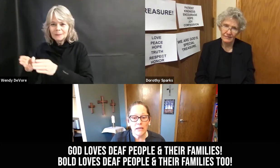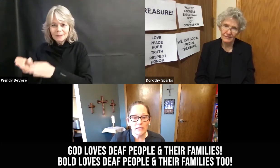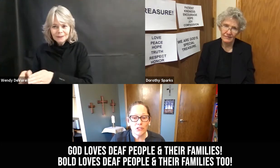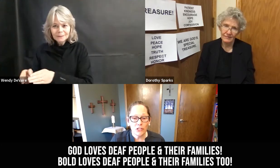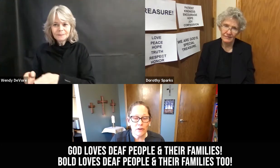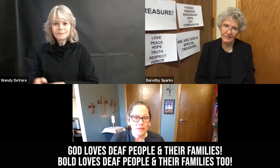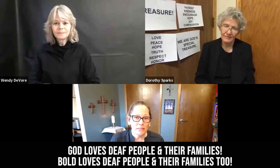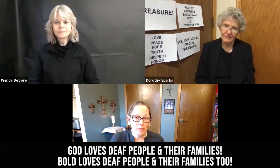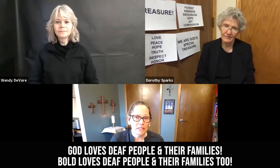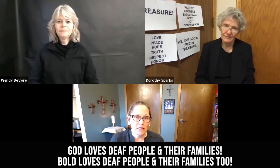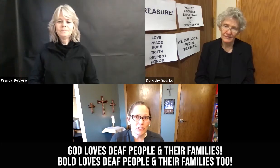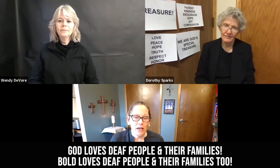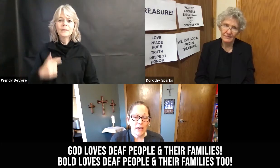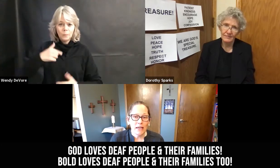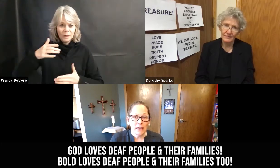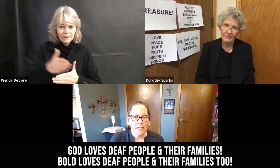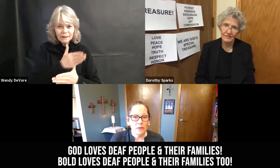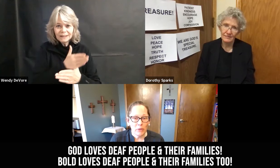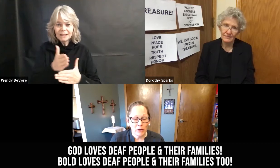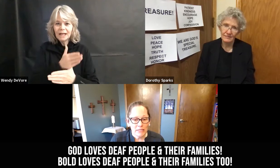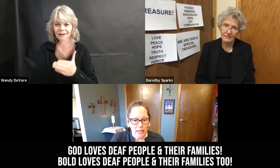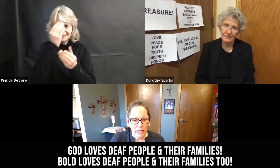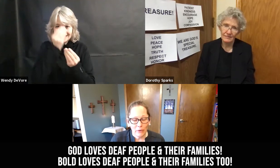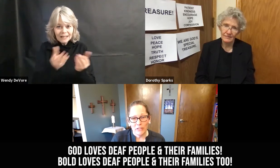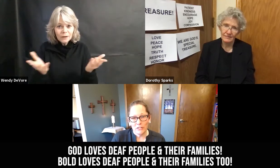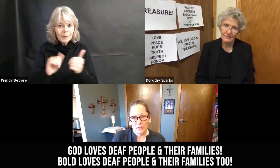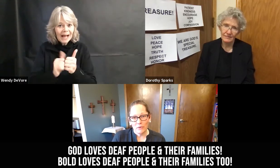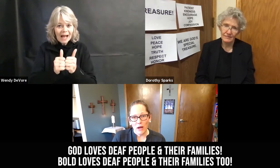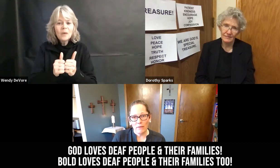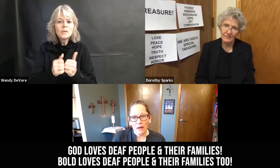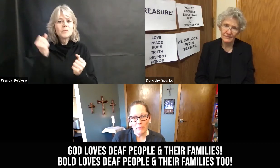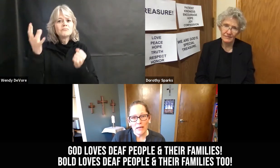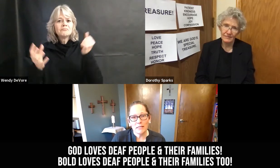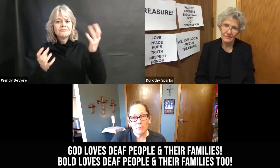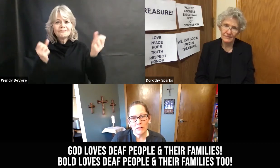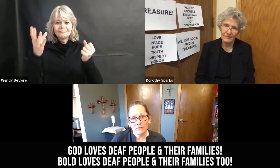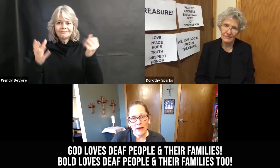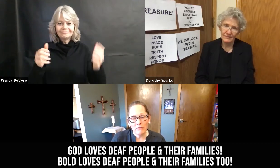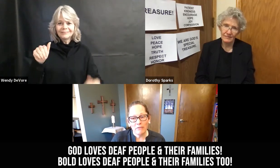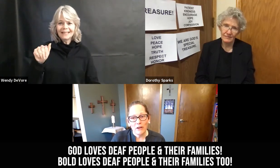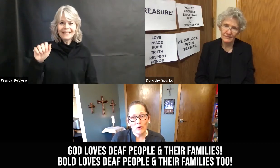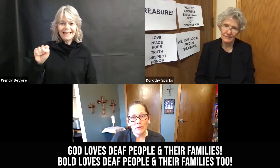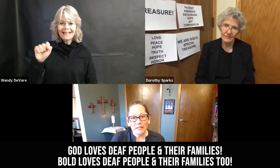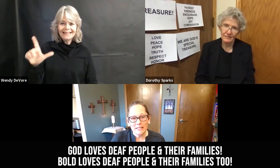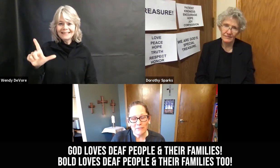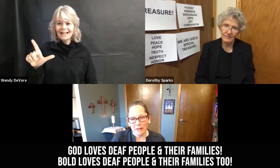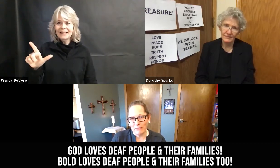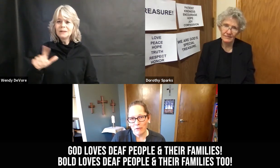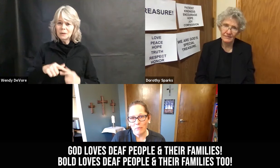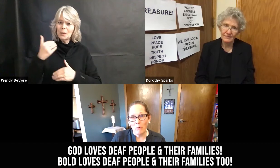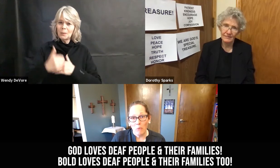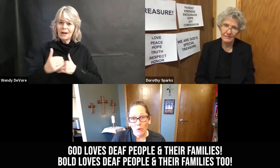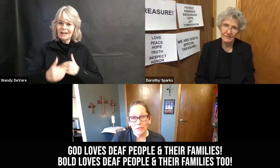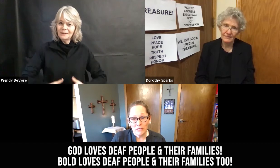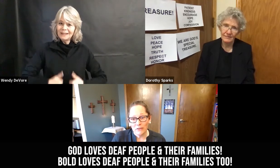we share this message in American Sign Language. And that makes Bread of Life really different